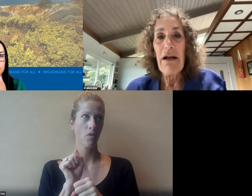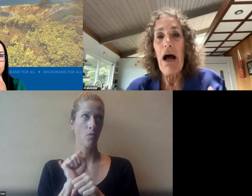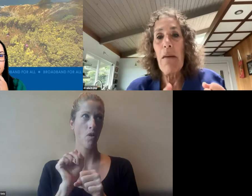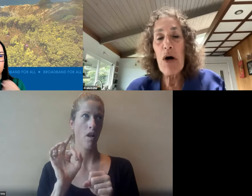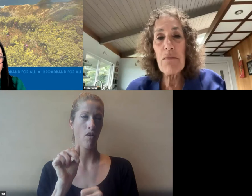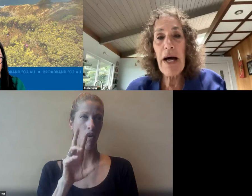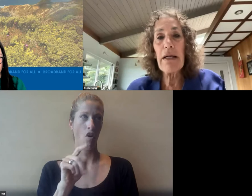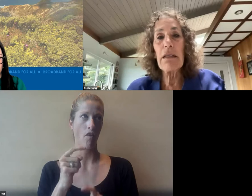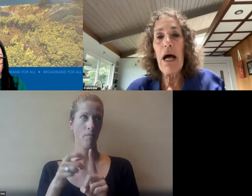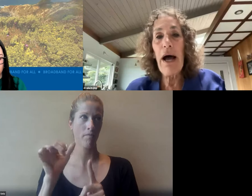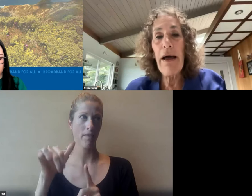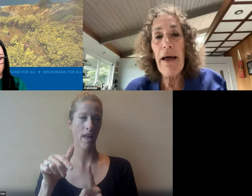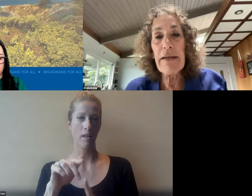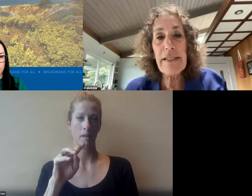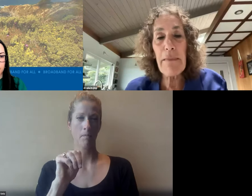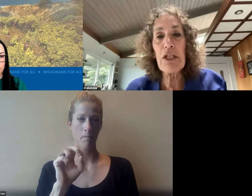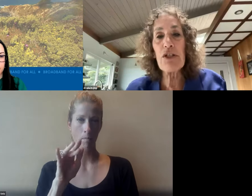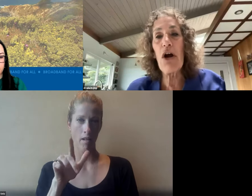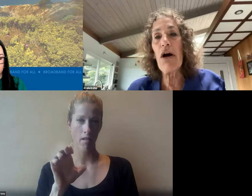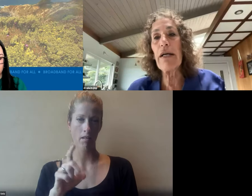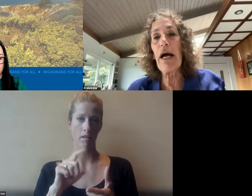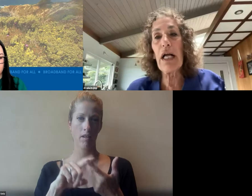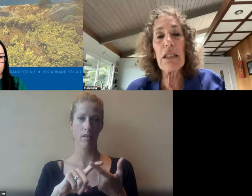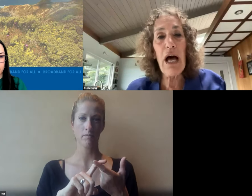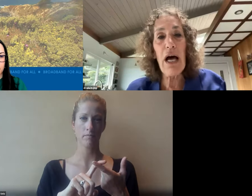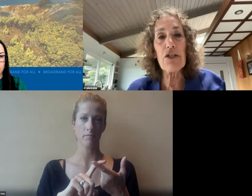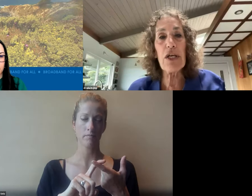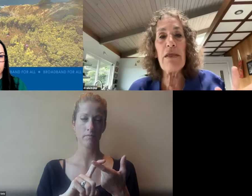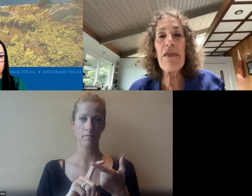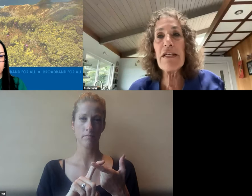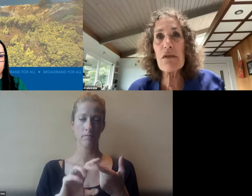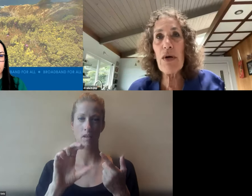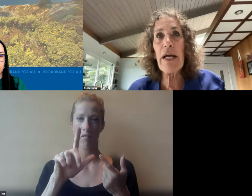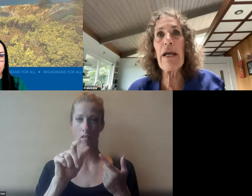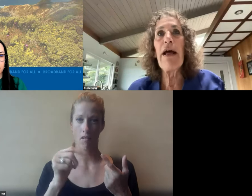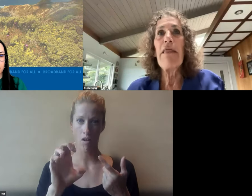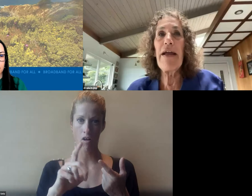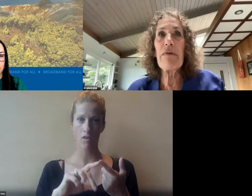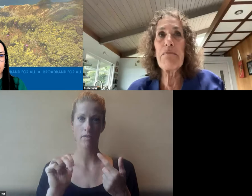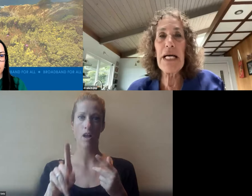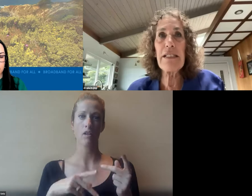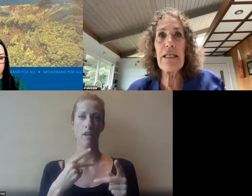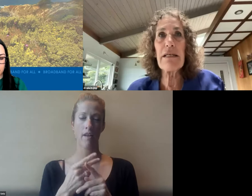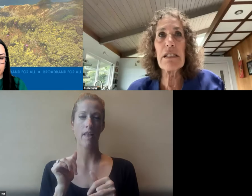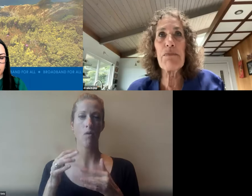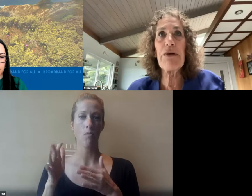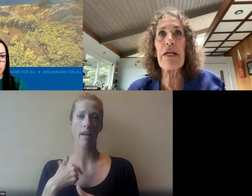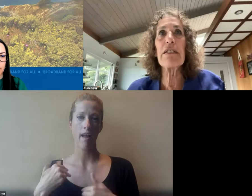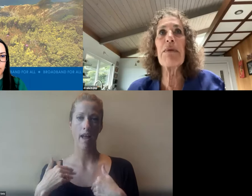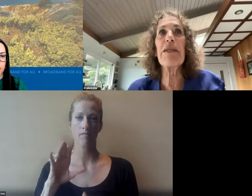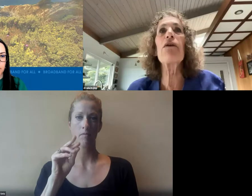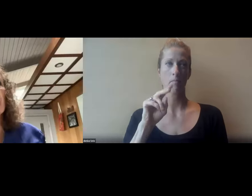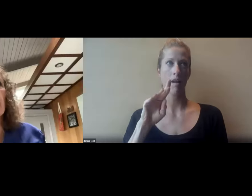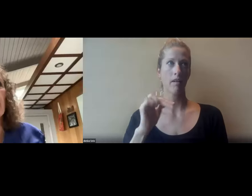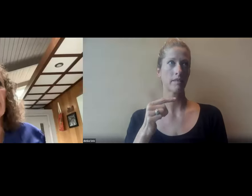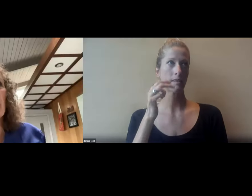that, a mobile, an assemblage art, a collage. In this way, they have a bonding